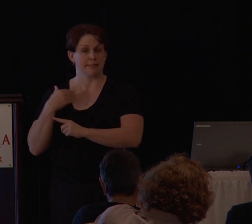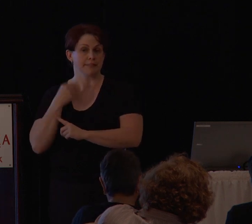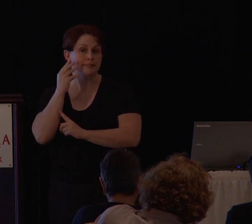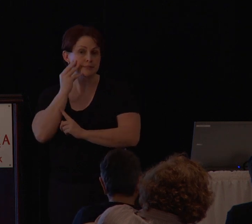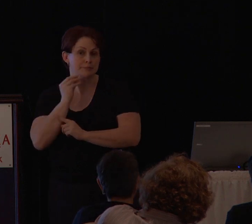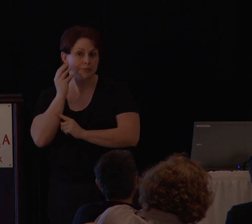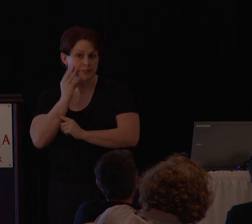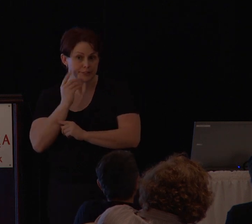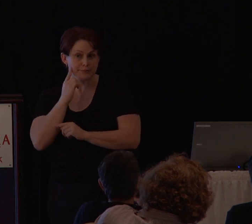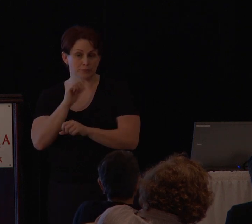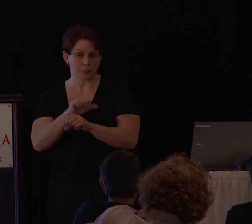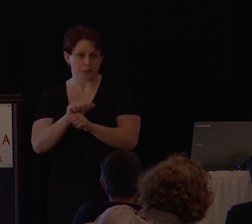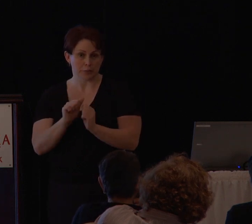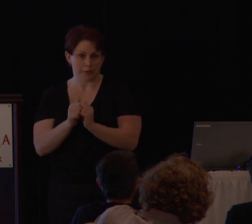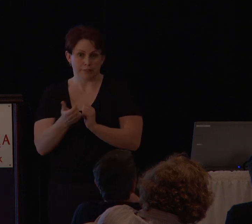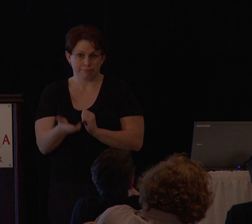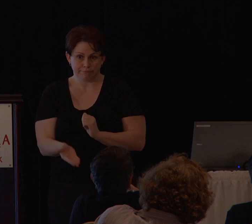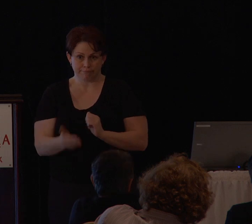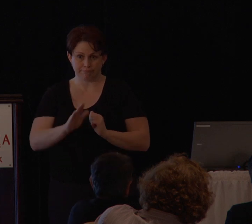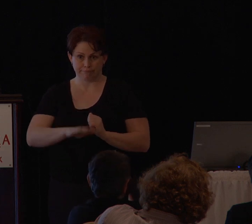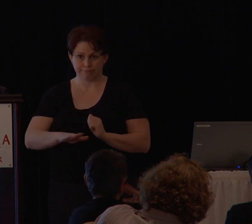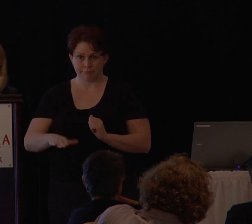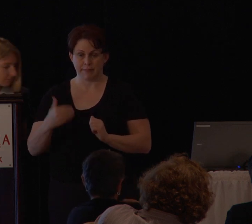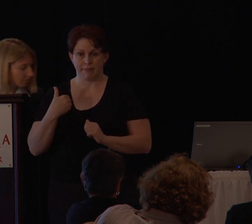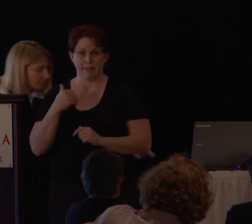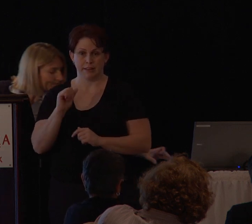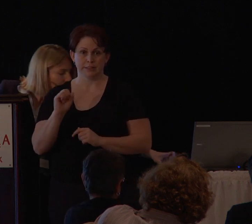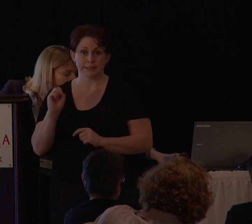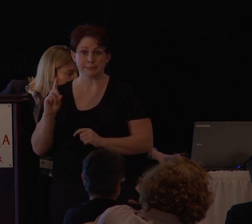of working with a child with autism spectrum.